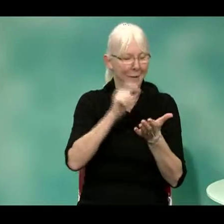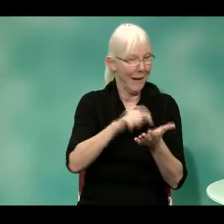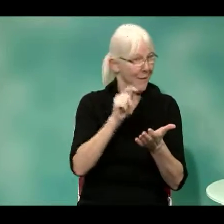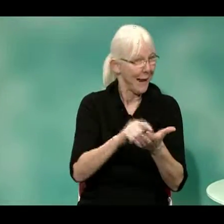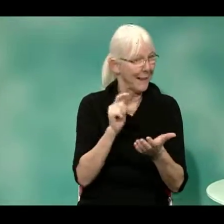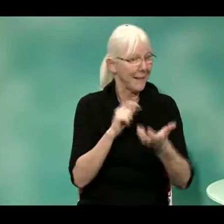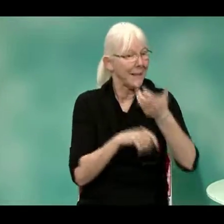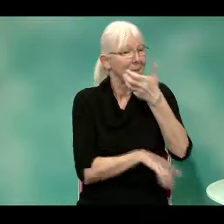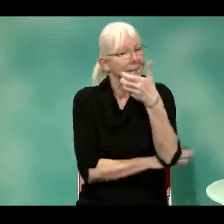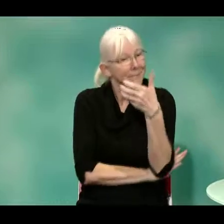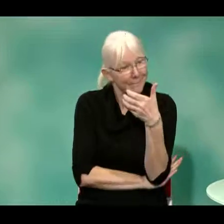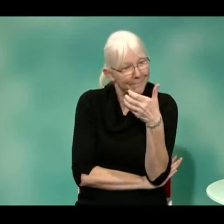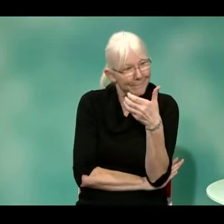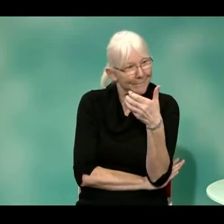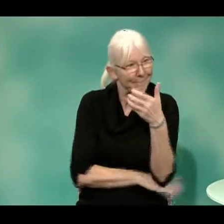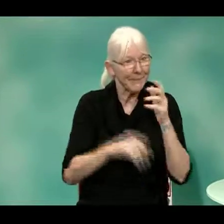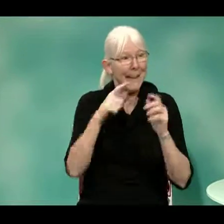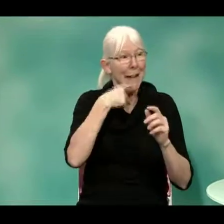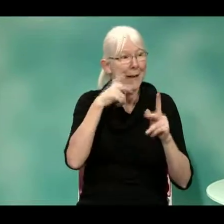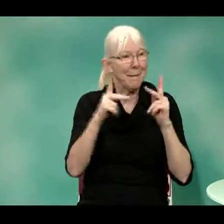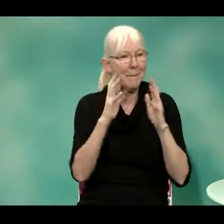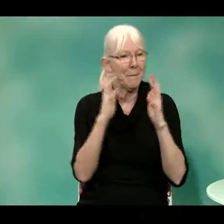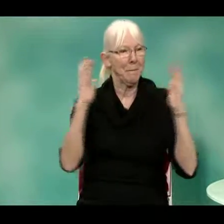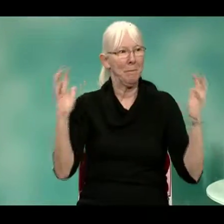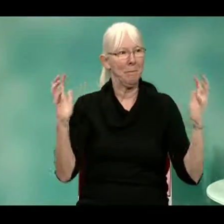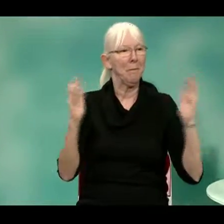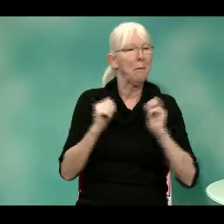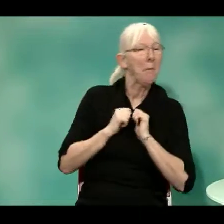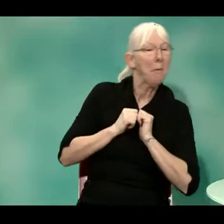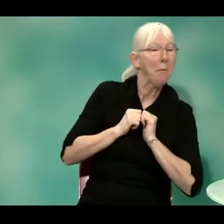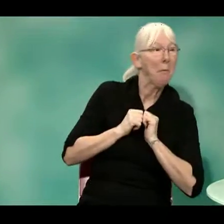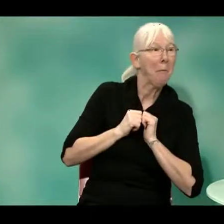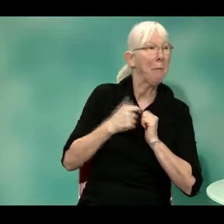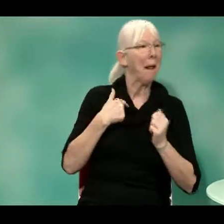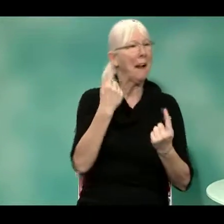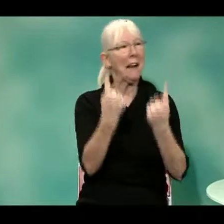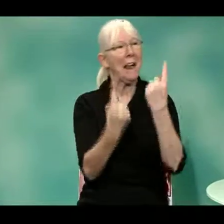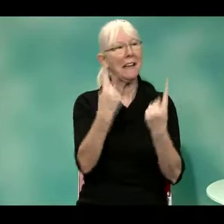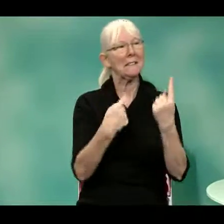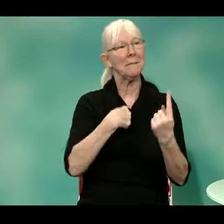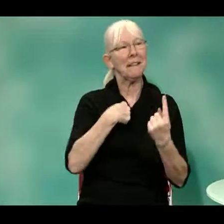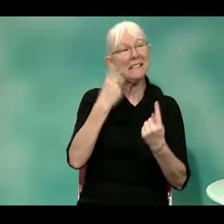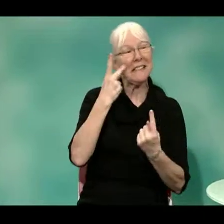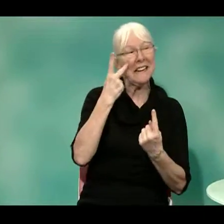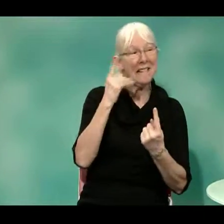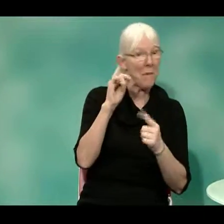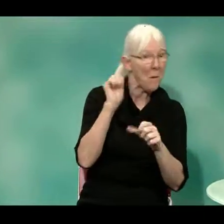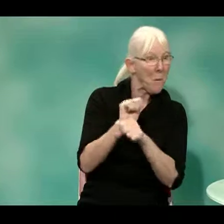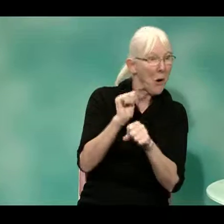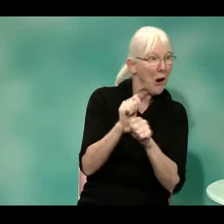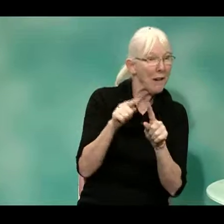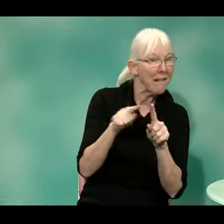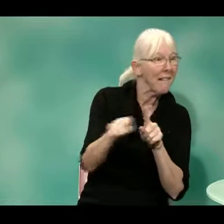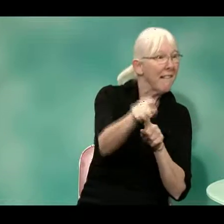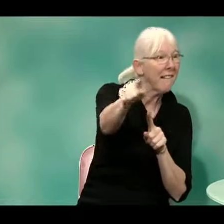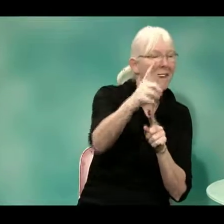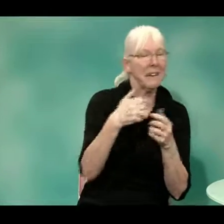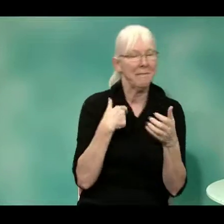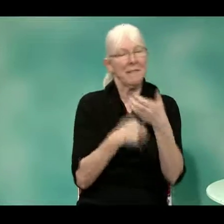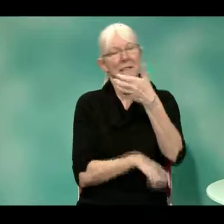So I tech, I just texted in 911. And, you know, everybody was watching to see how it would look when it came up on their